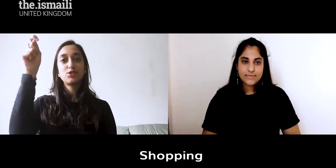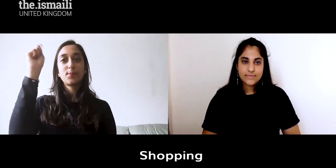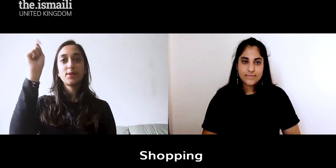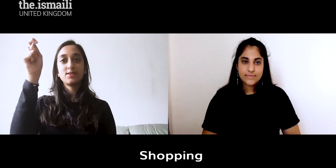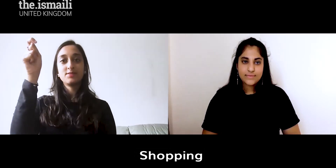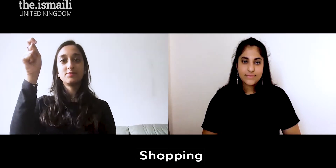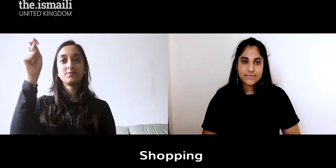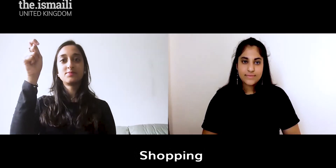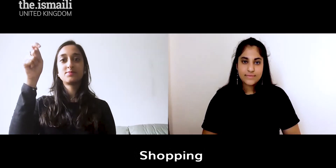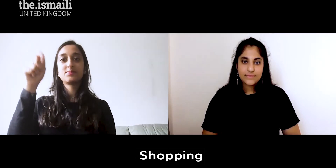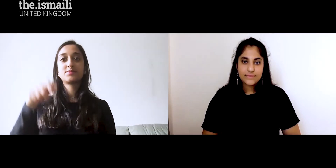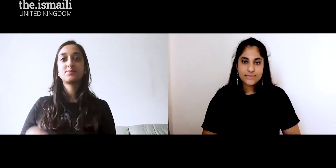Shopping.